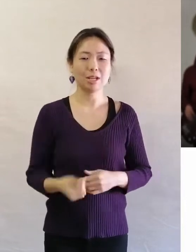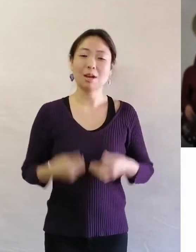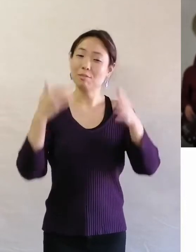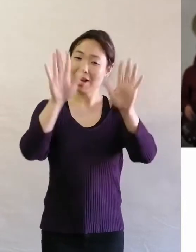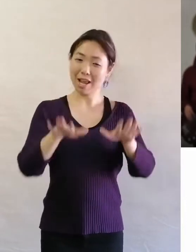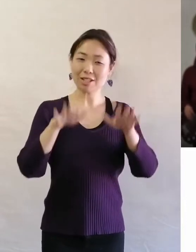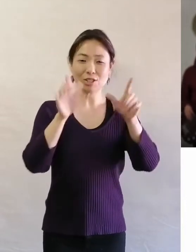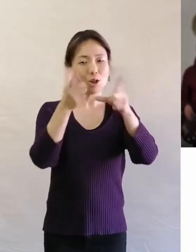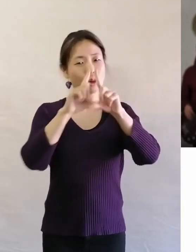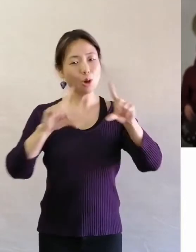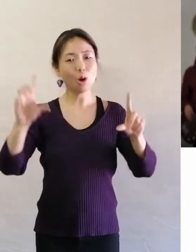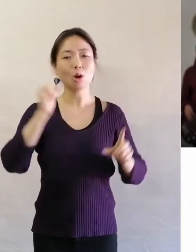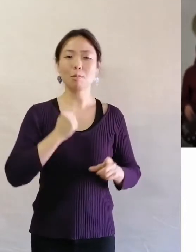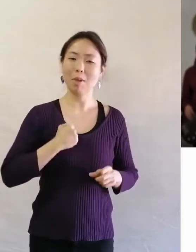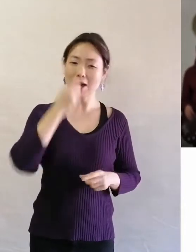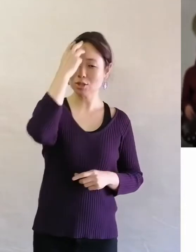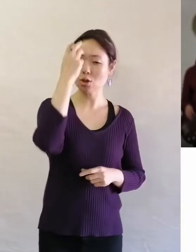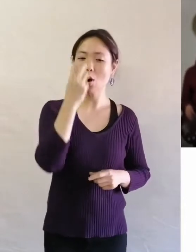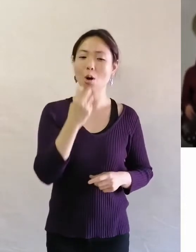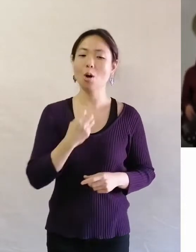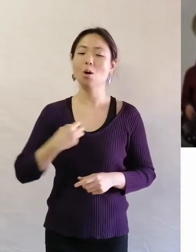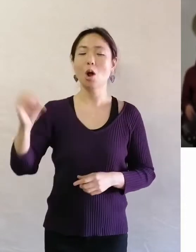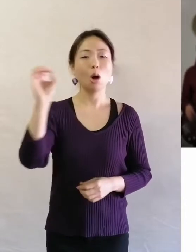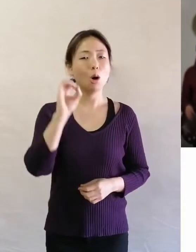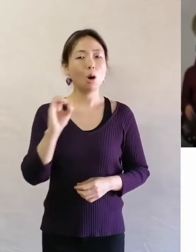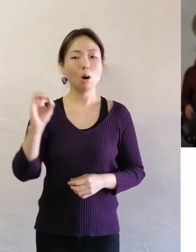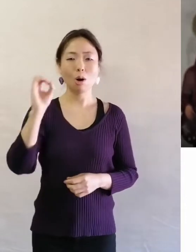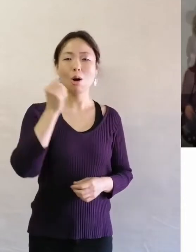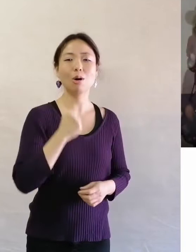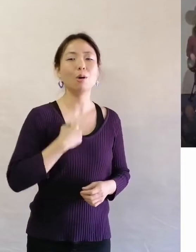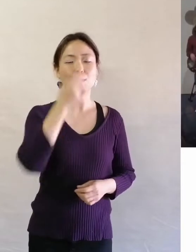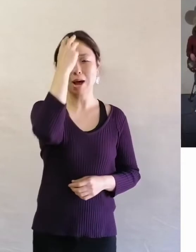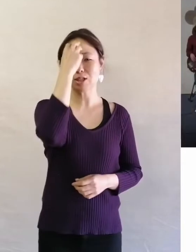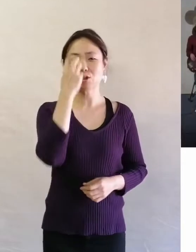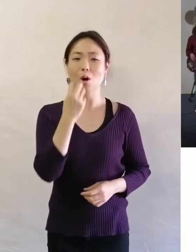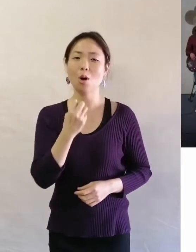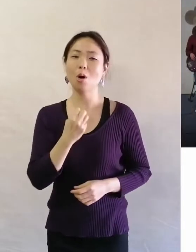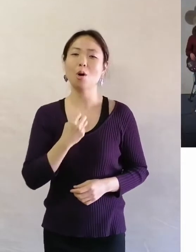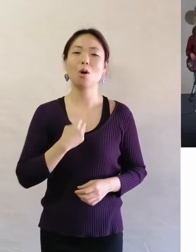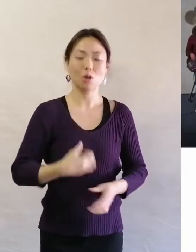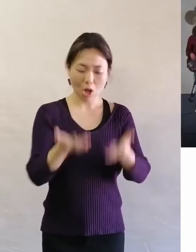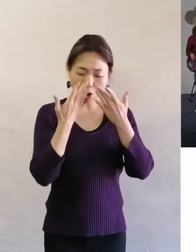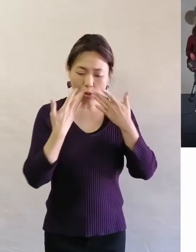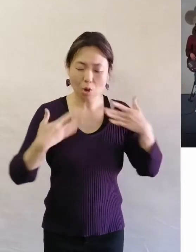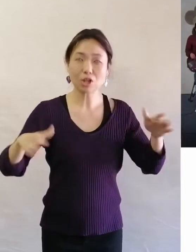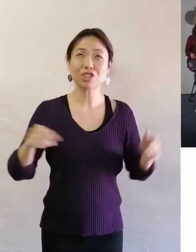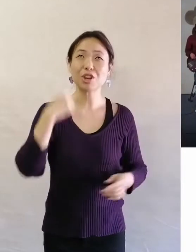forevermore. Bless the Lord, oh my soul, oh my